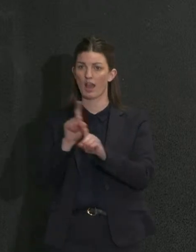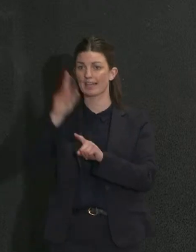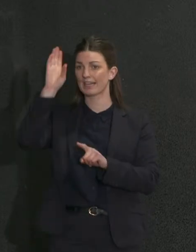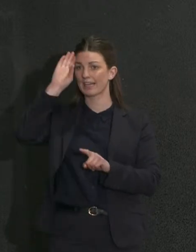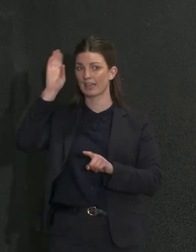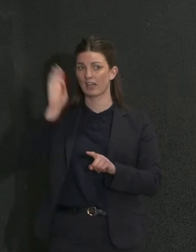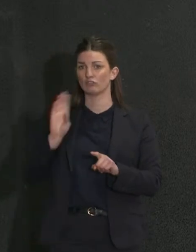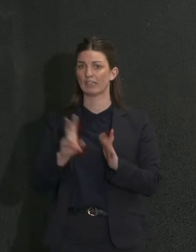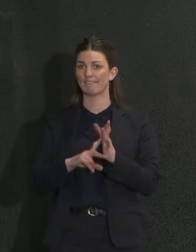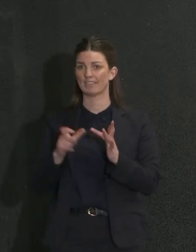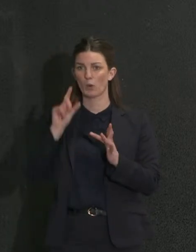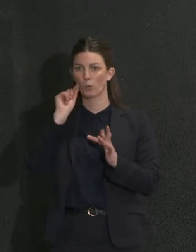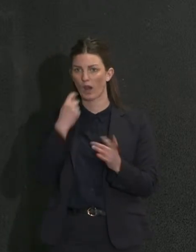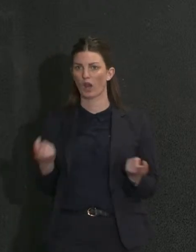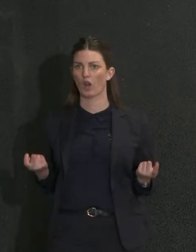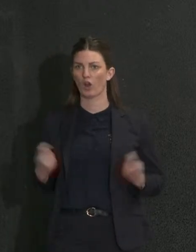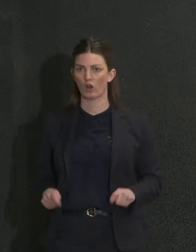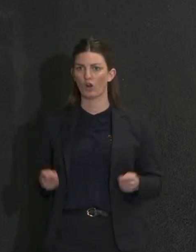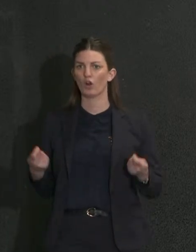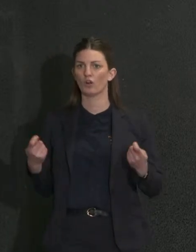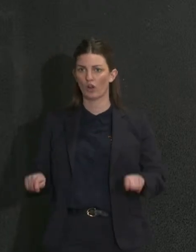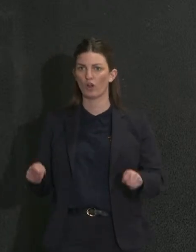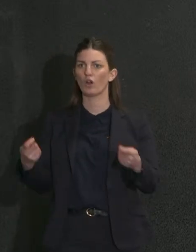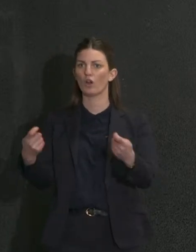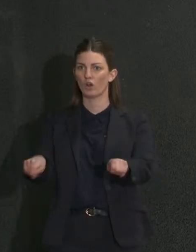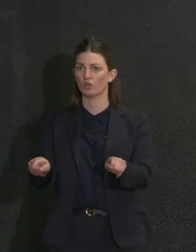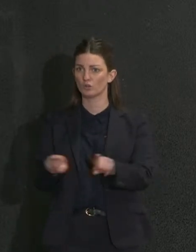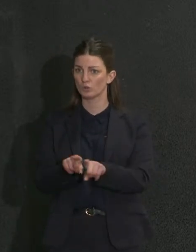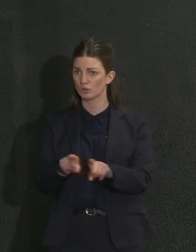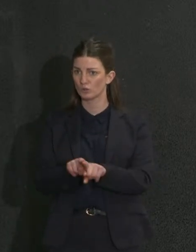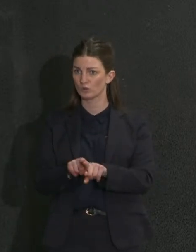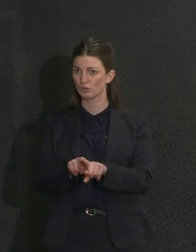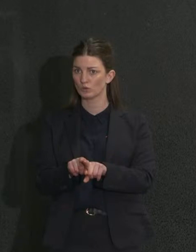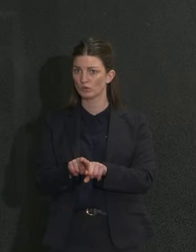is those parts of the state will be included.